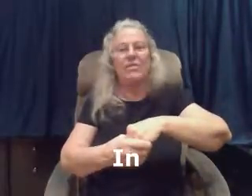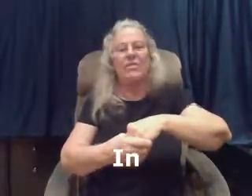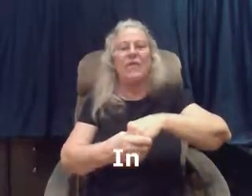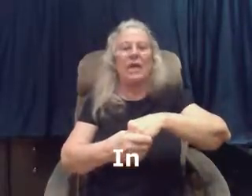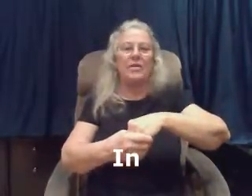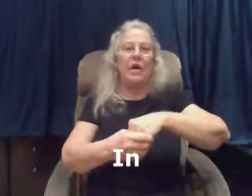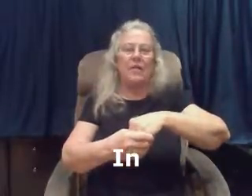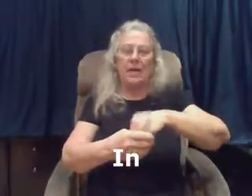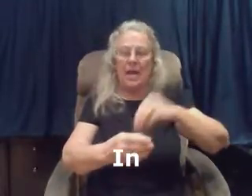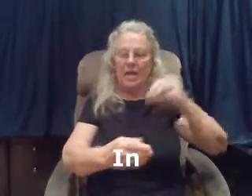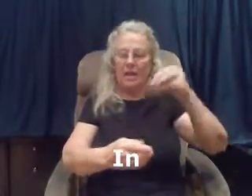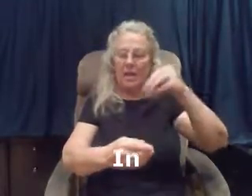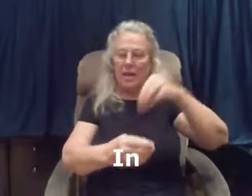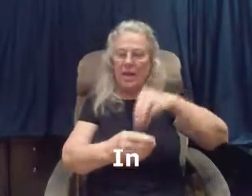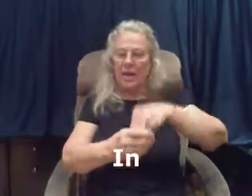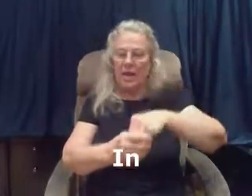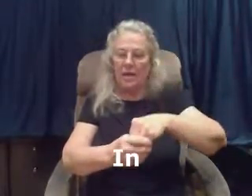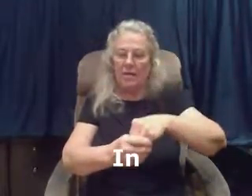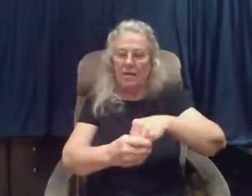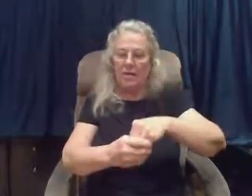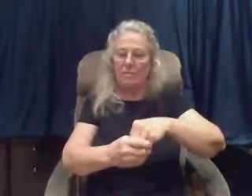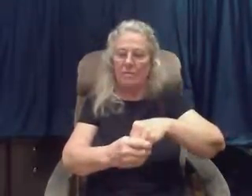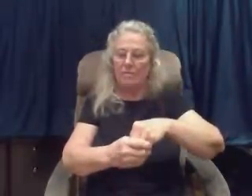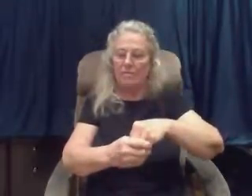the non-dominant hand. In.